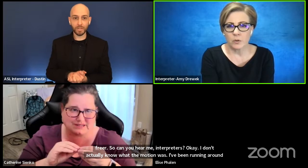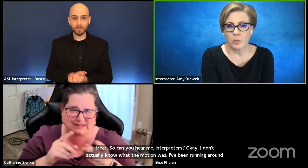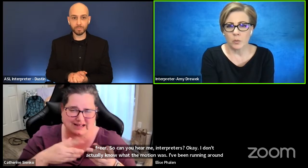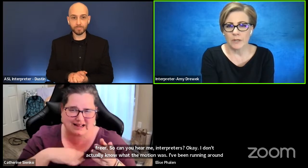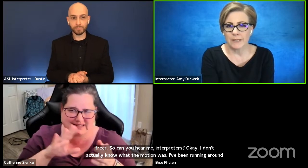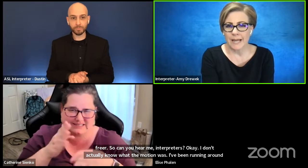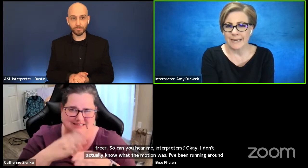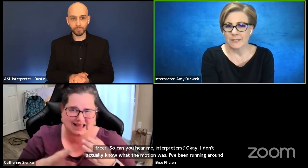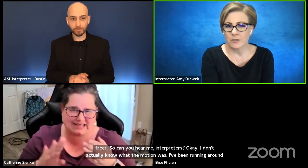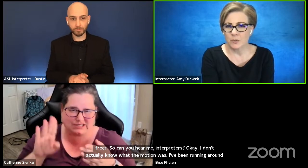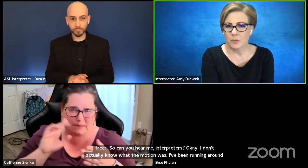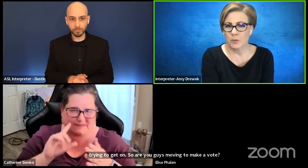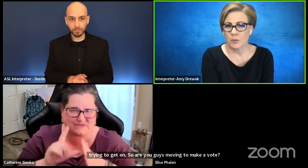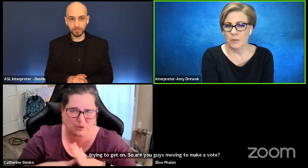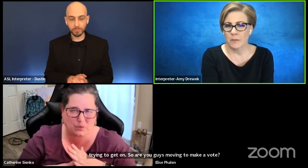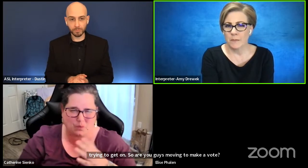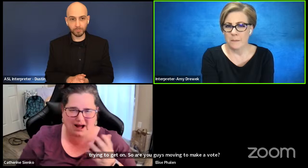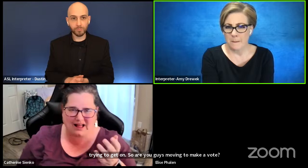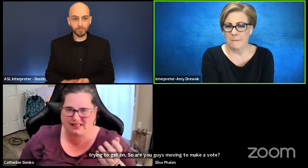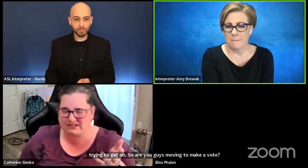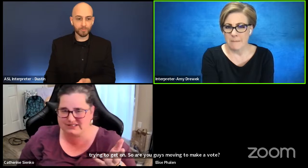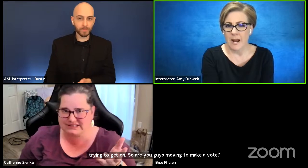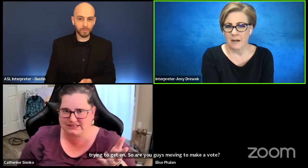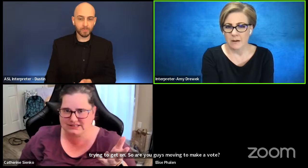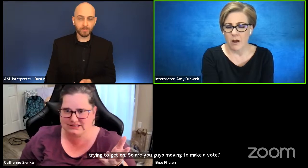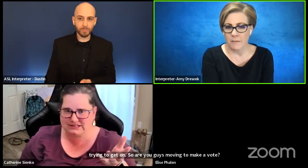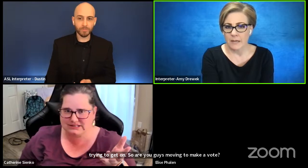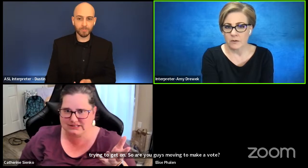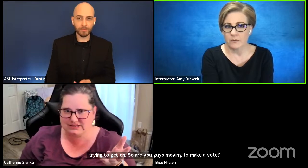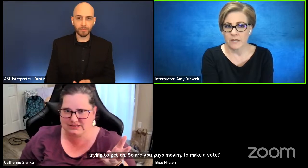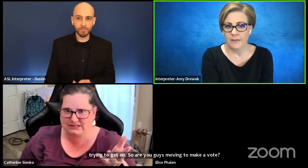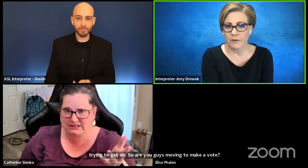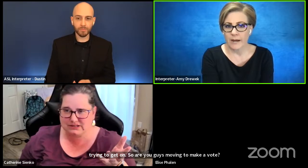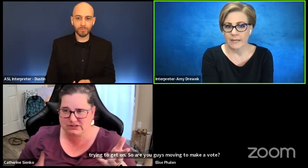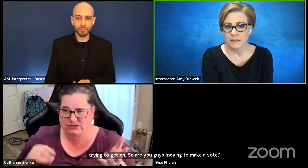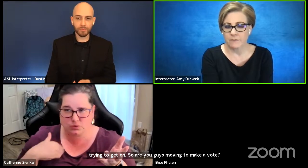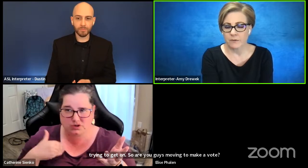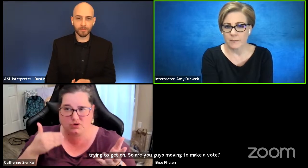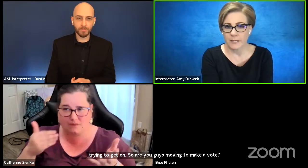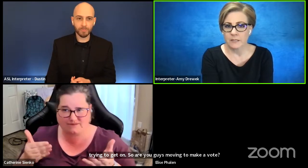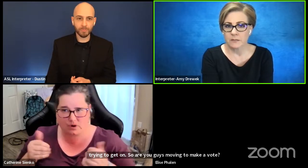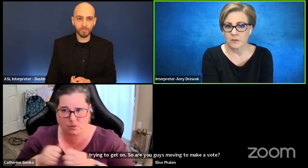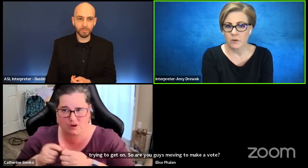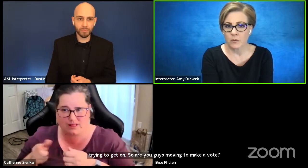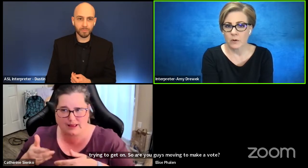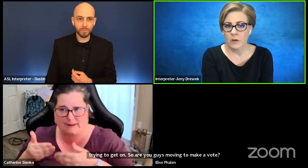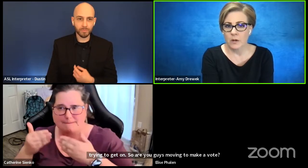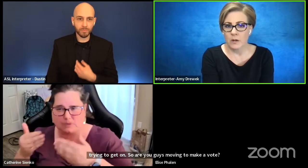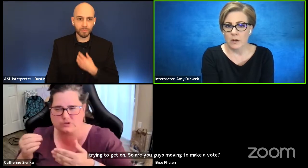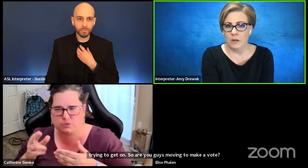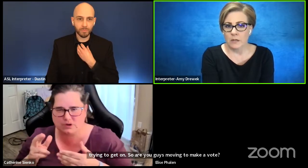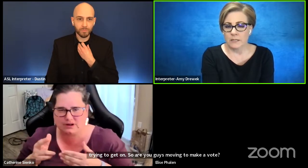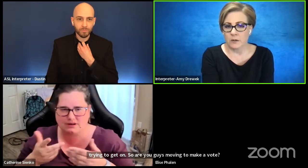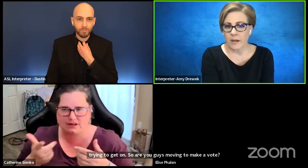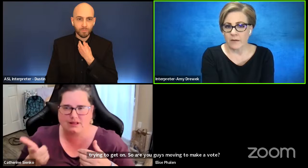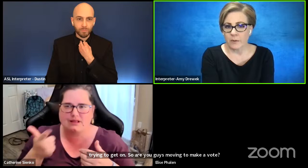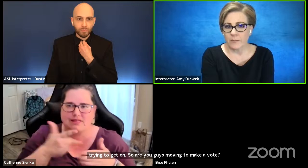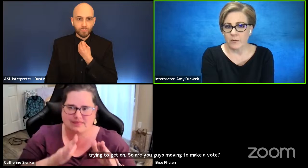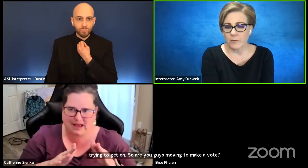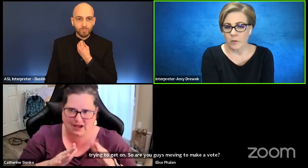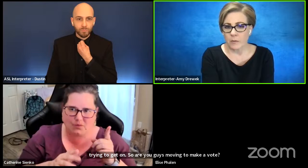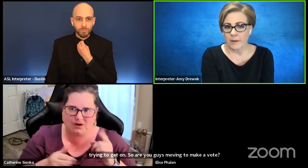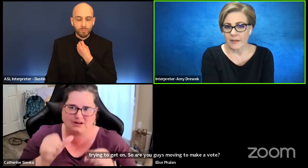another commissioner who would like to add a comment, who's had their hand up for a minute. So